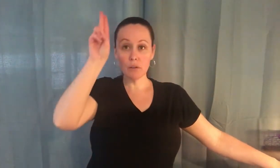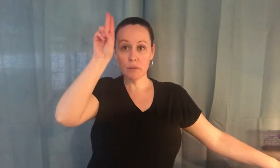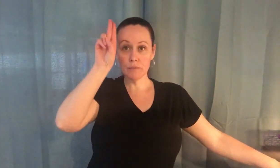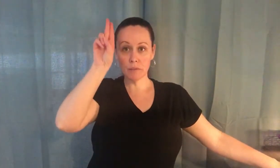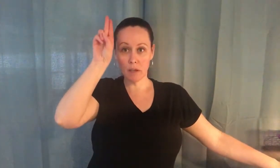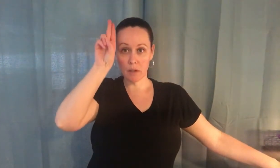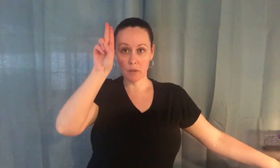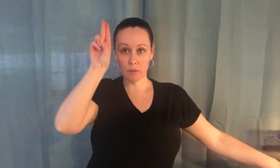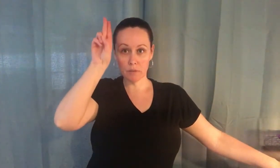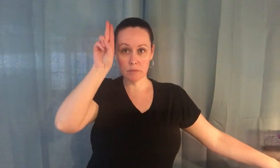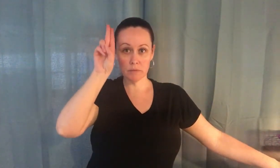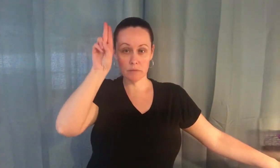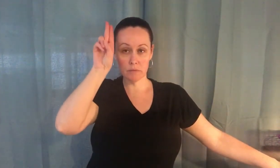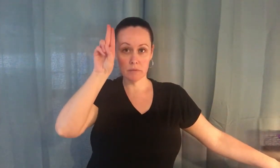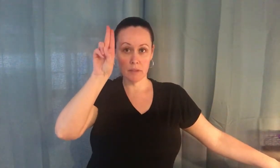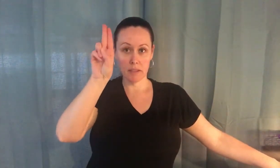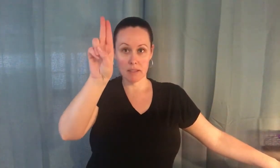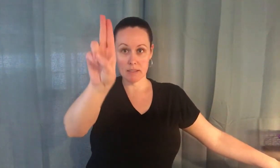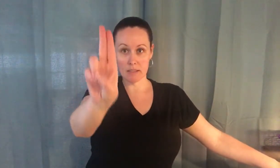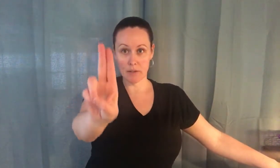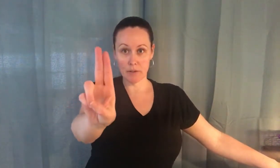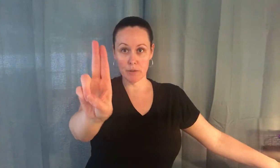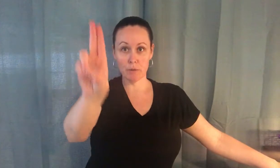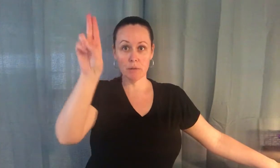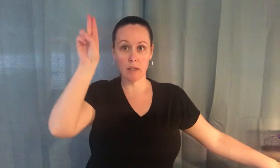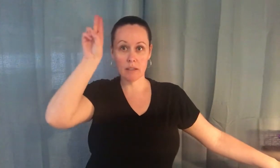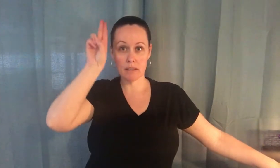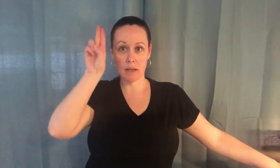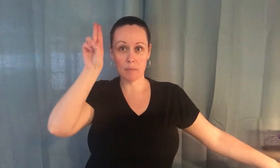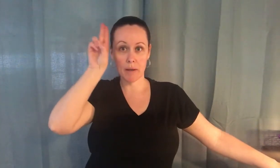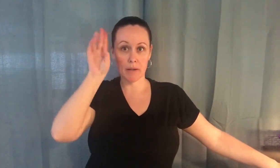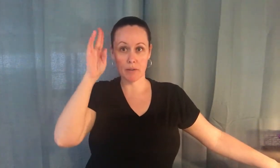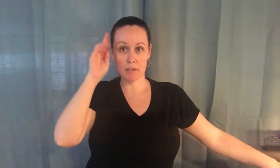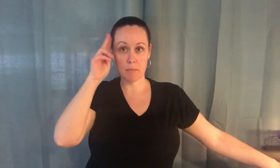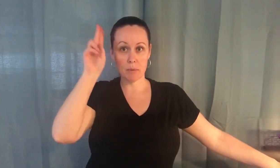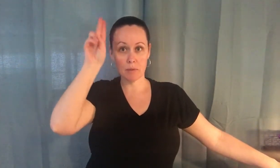Uncle, uncle is the letter U, and it's up by your temple.